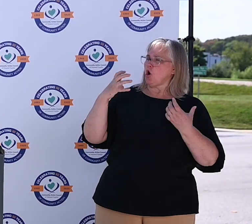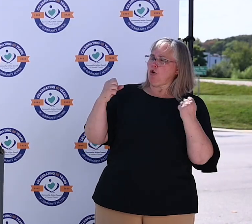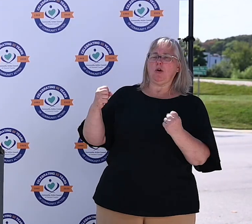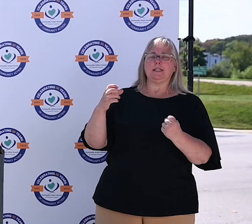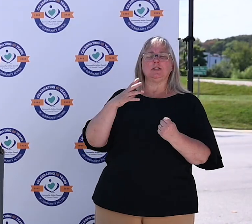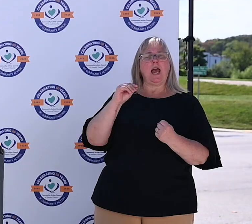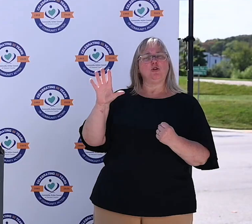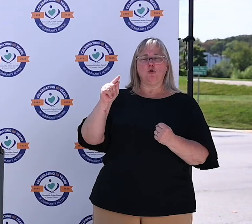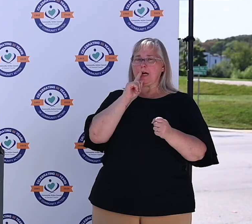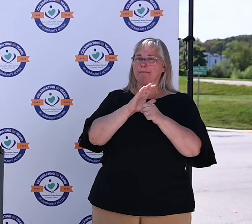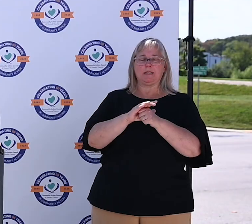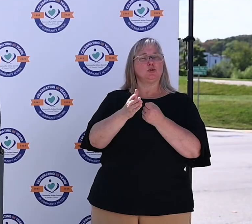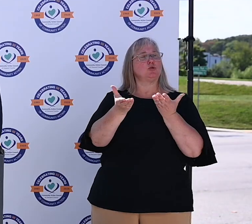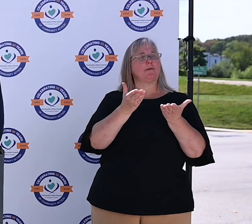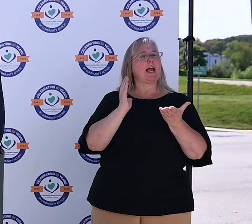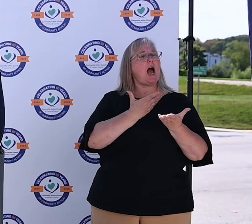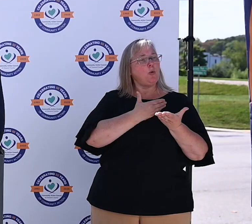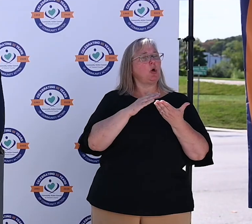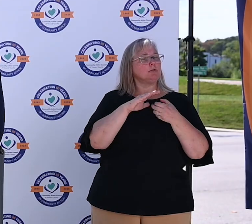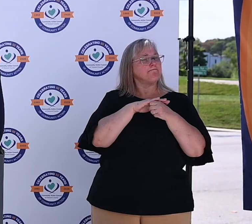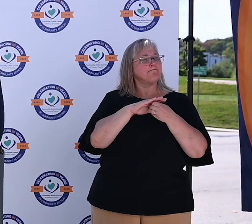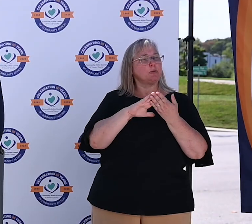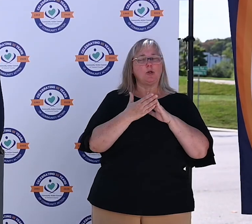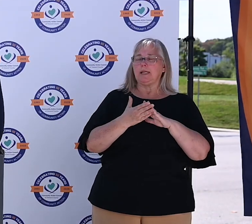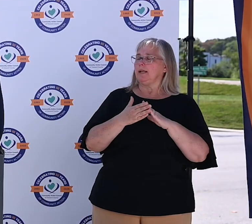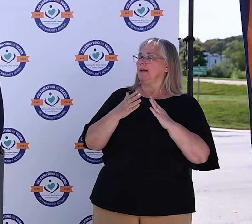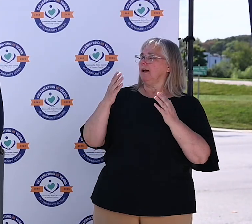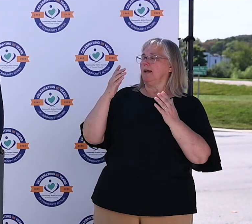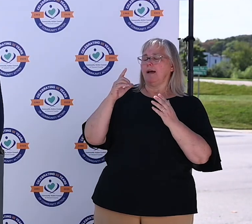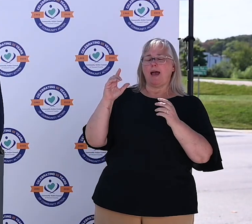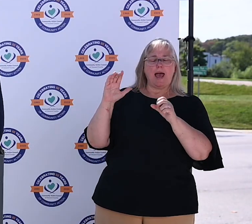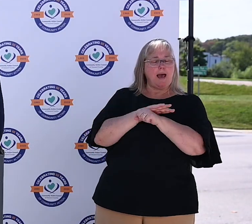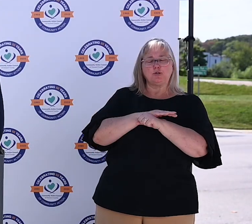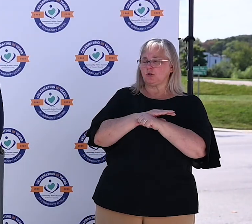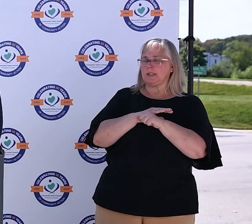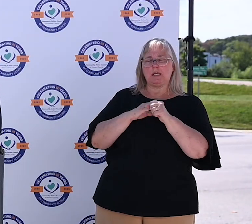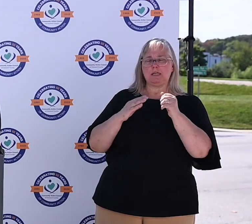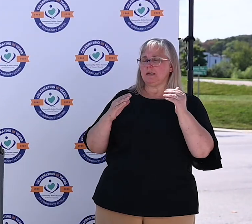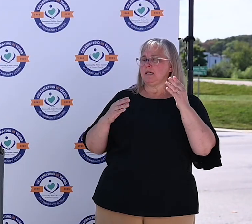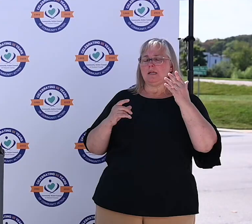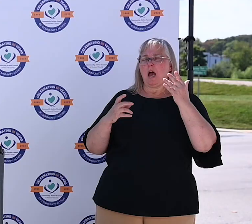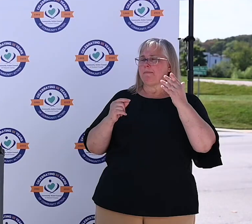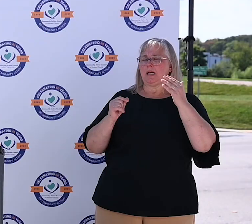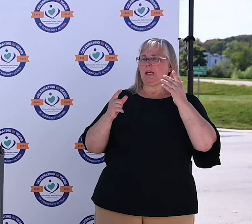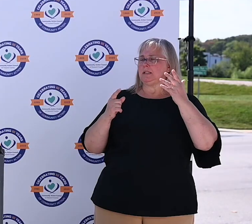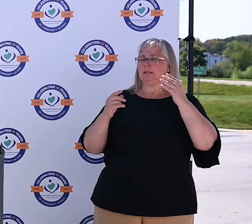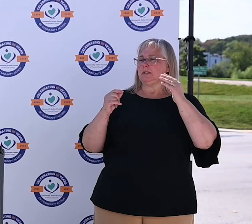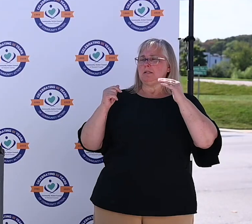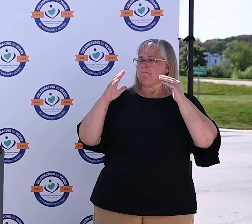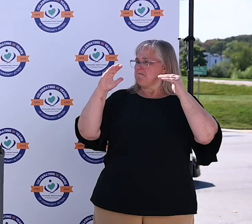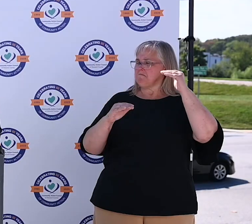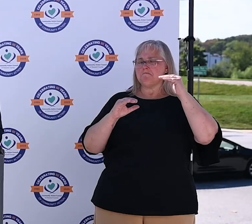your commitment to serving our community. Absolutely, par none. Thank you so much. What